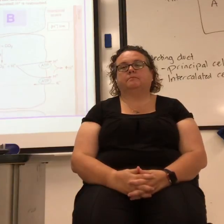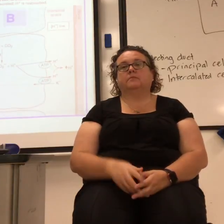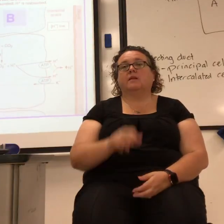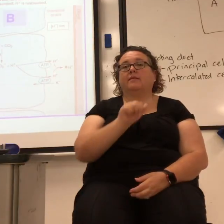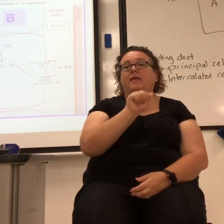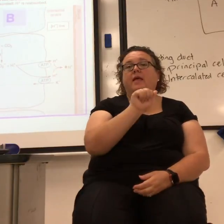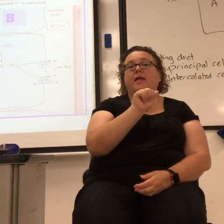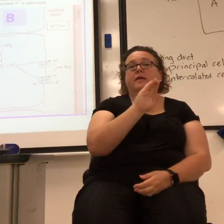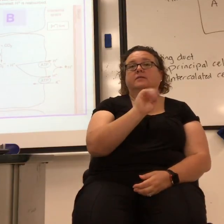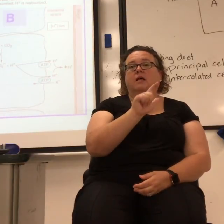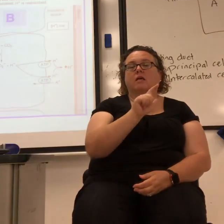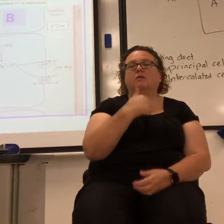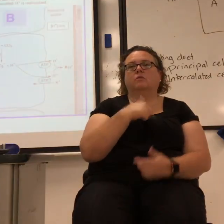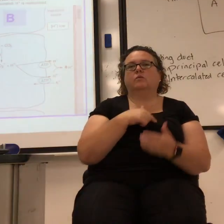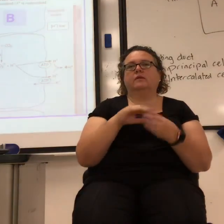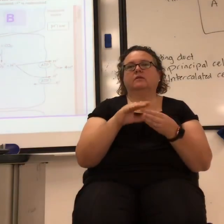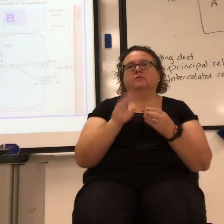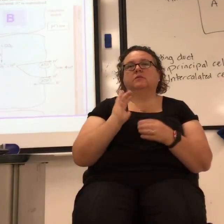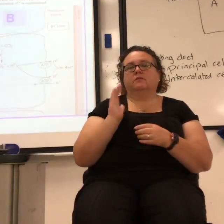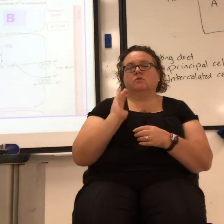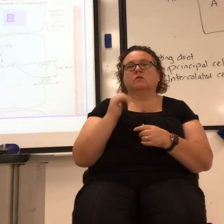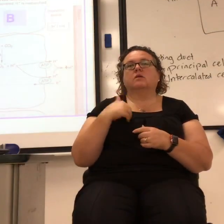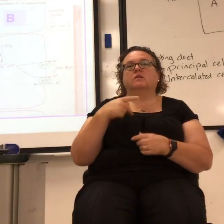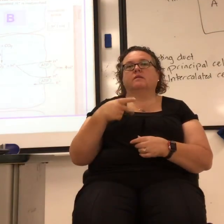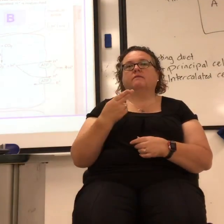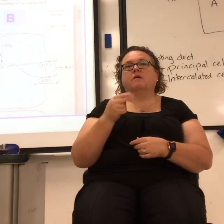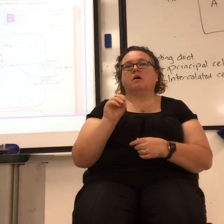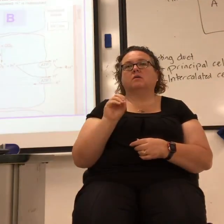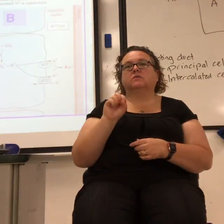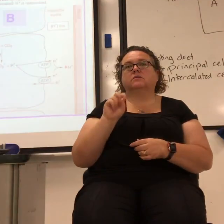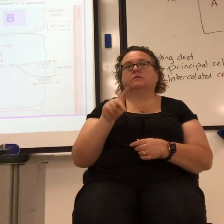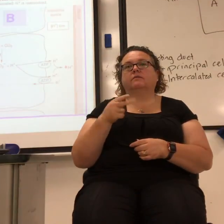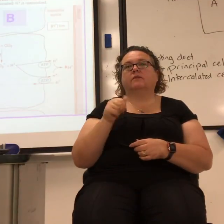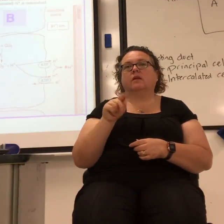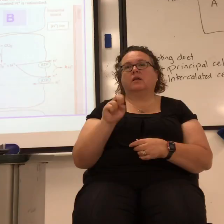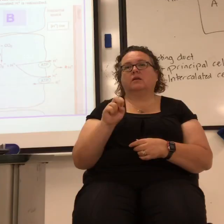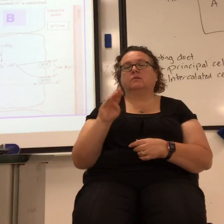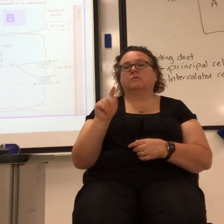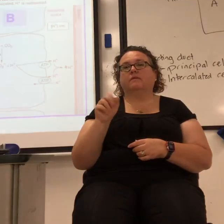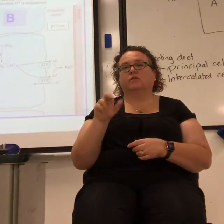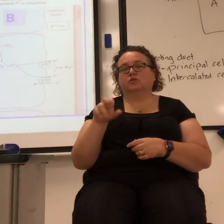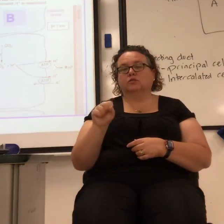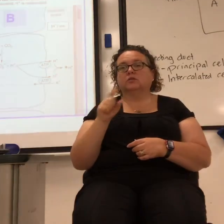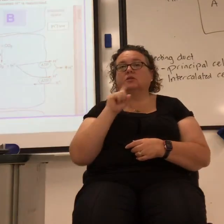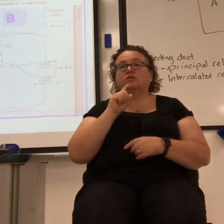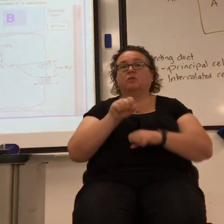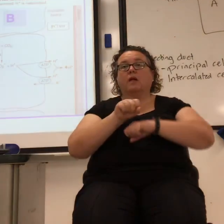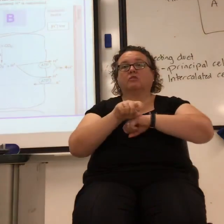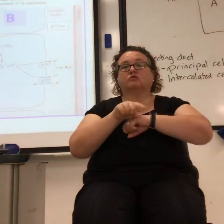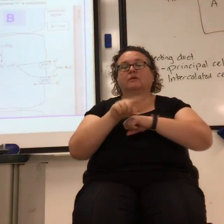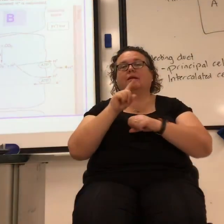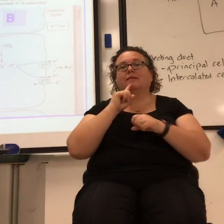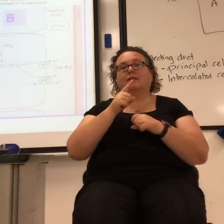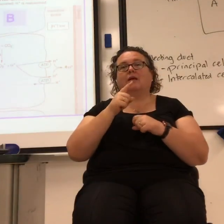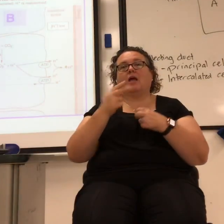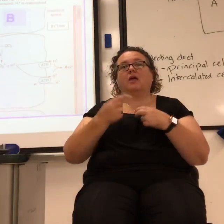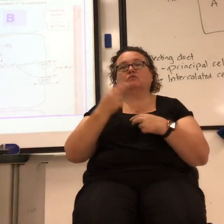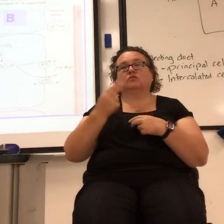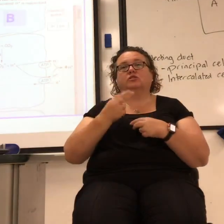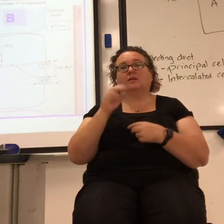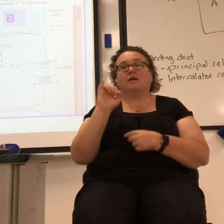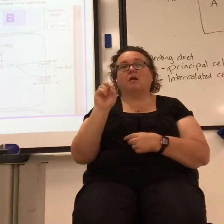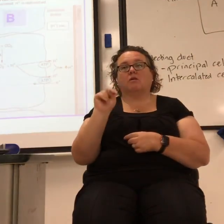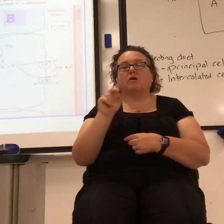The A cells, we said this before, they use the phosphate buffers. You excrete the hydrogen ion, you